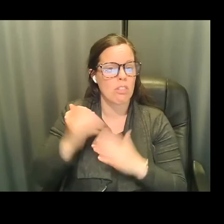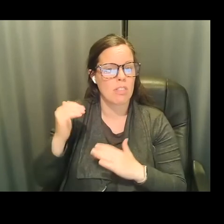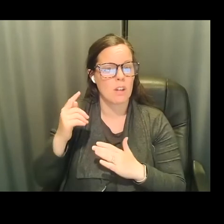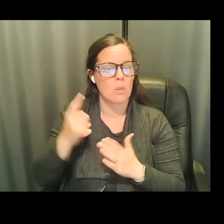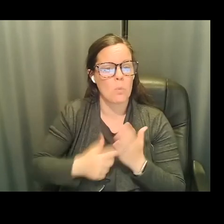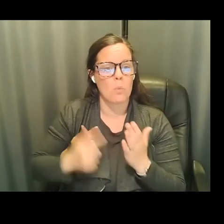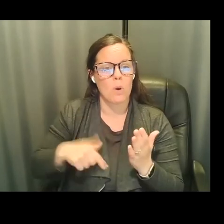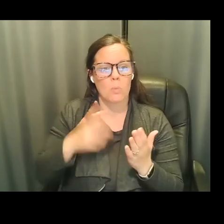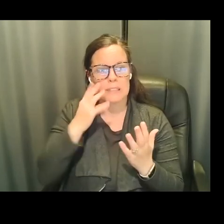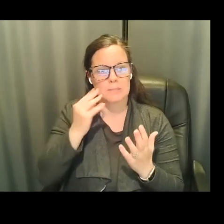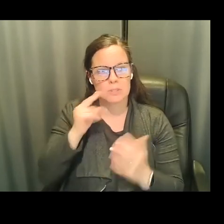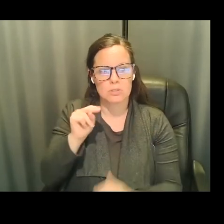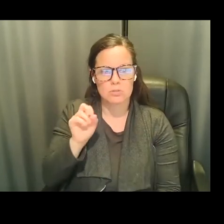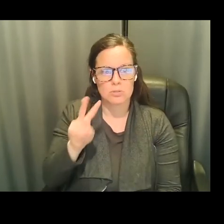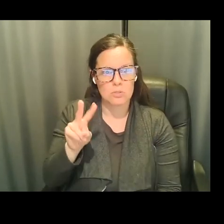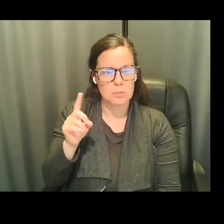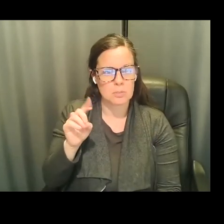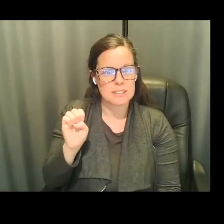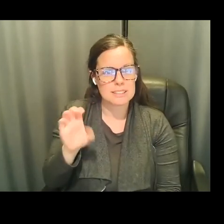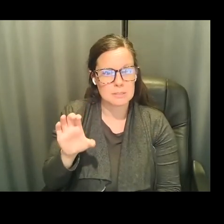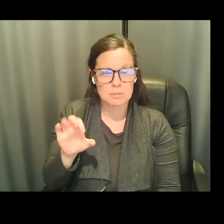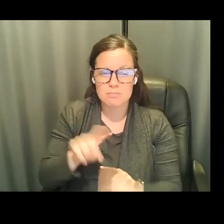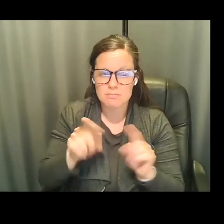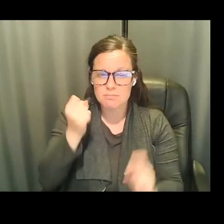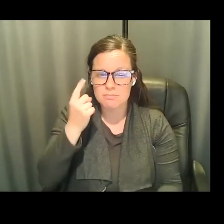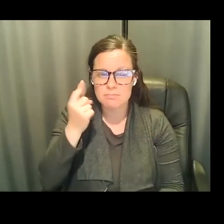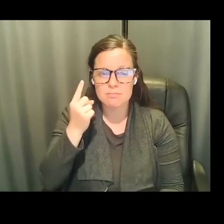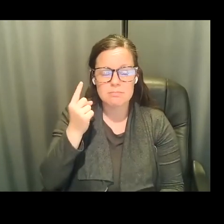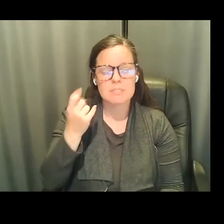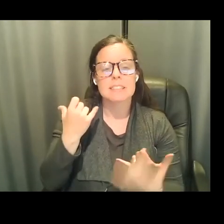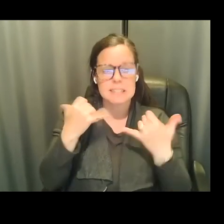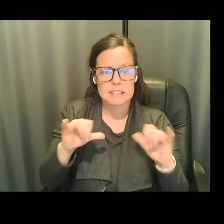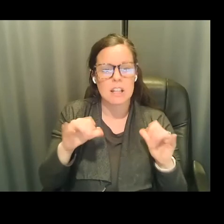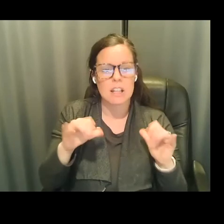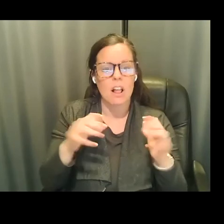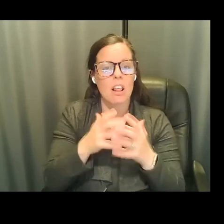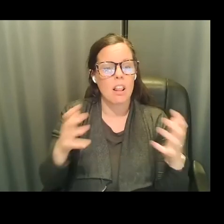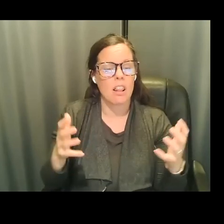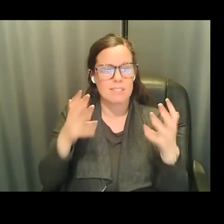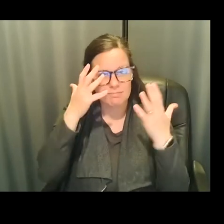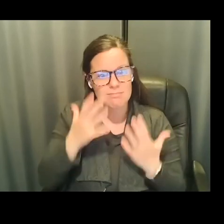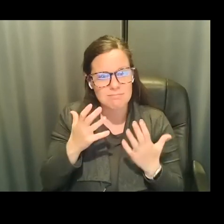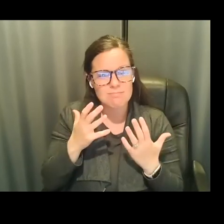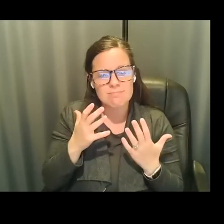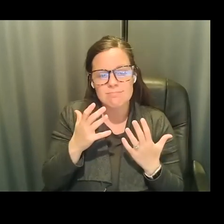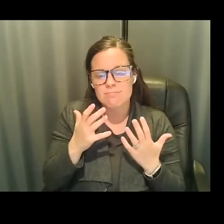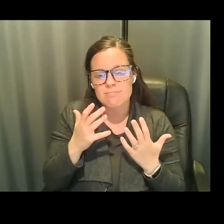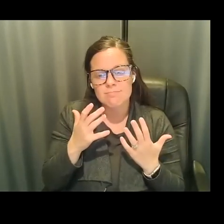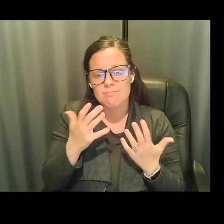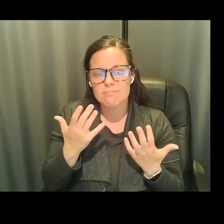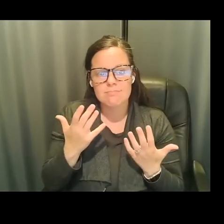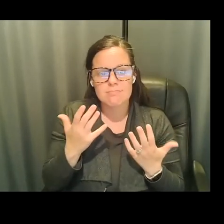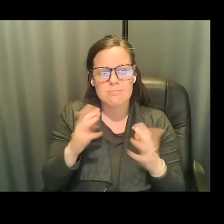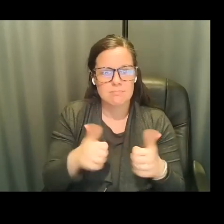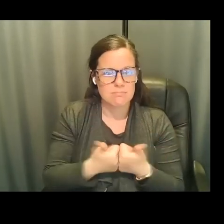experienced in November, December. However, there's still a lot of, unfortunately, um, you know, challenges,